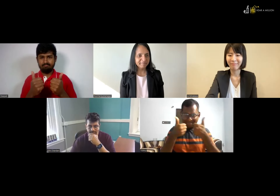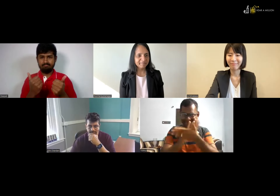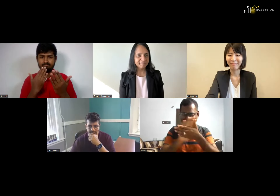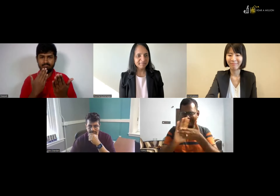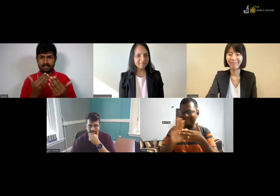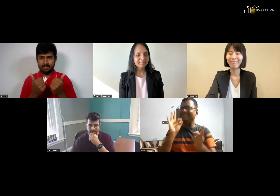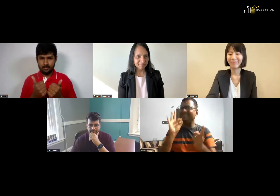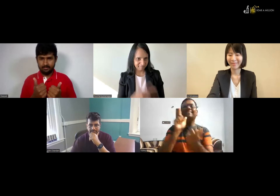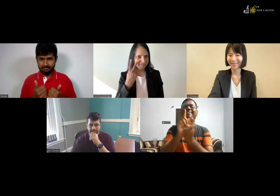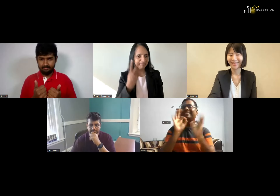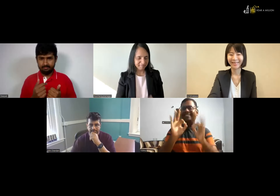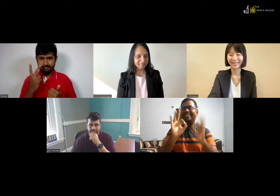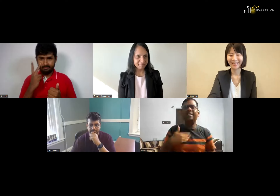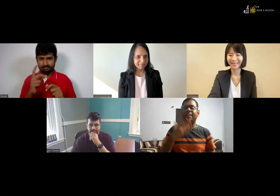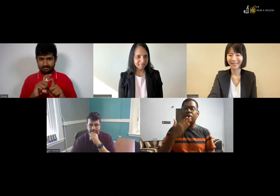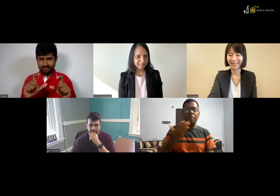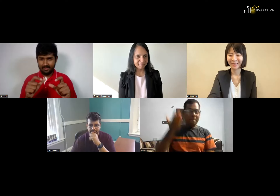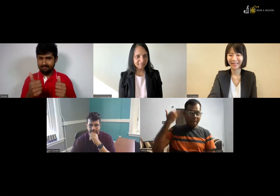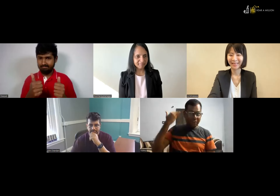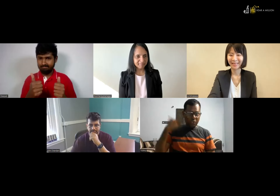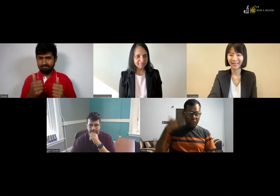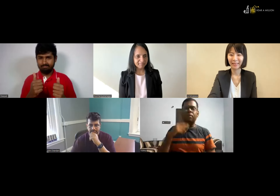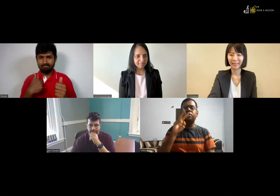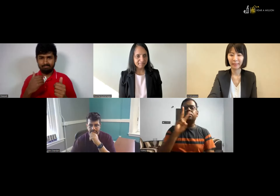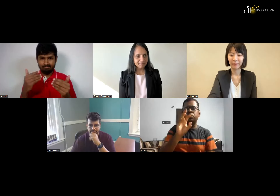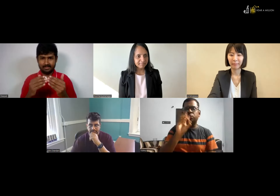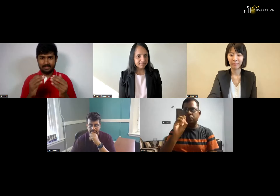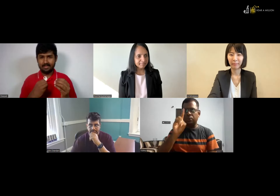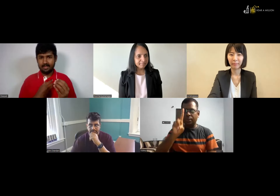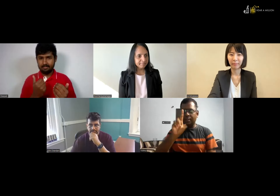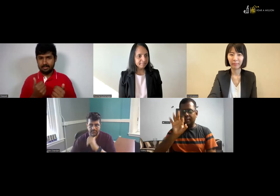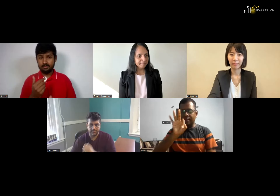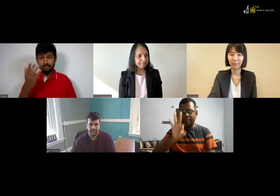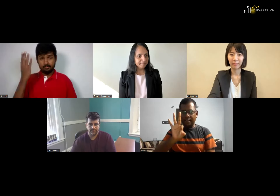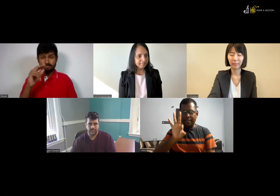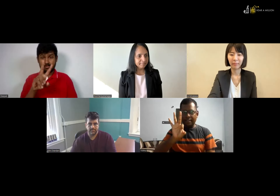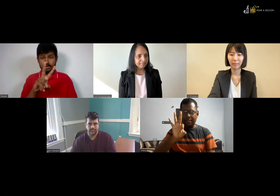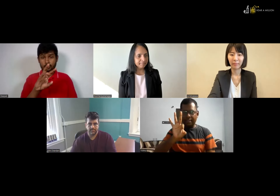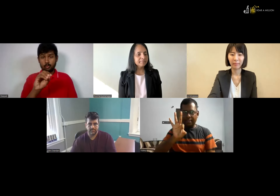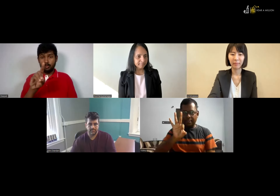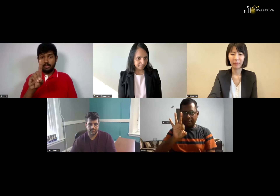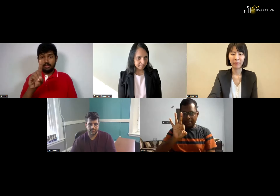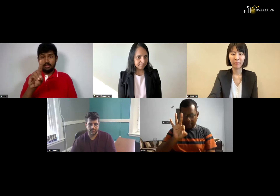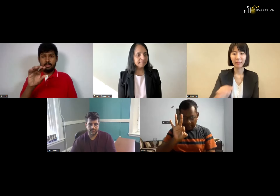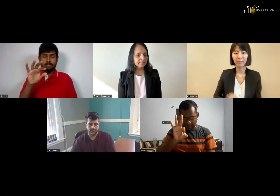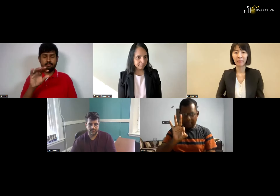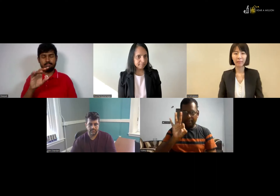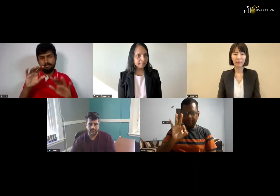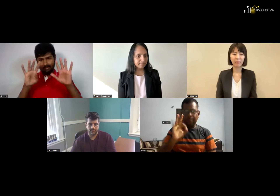Yes, thank you. Hope you can see me. Nice to see you. So in